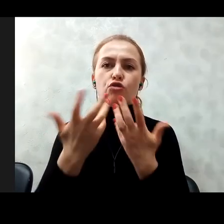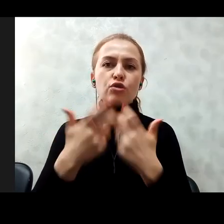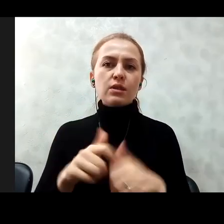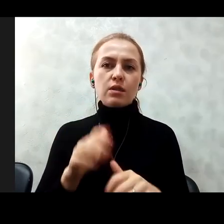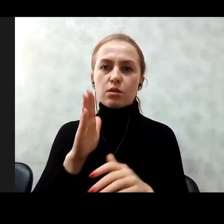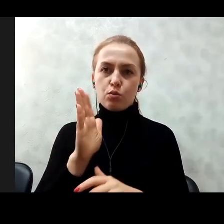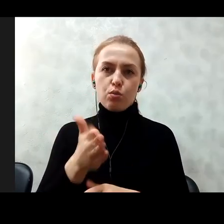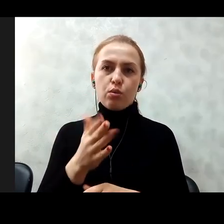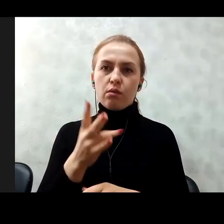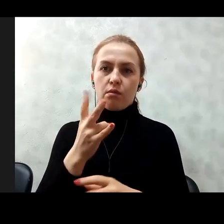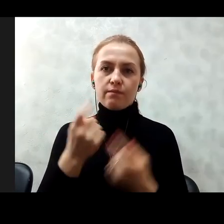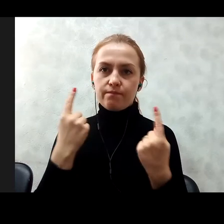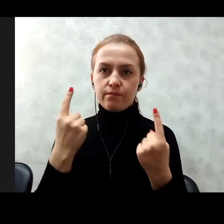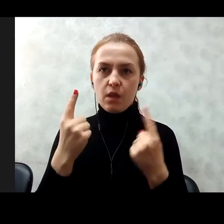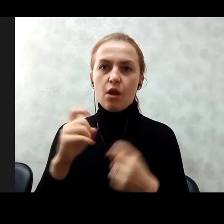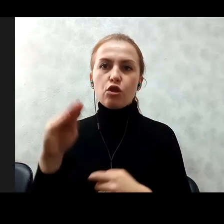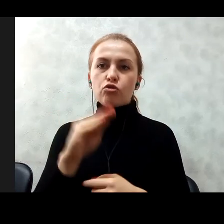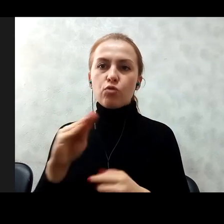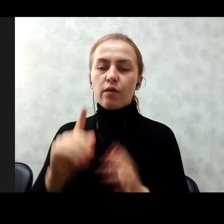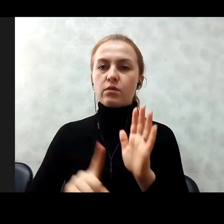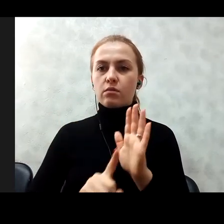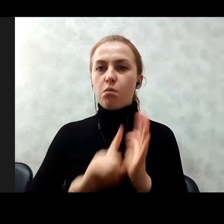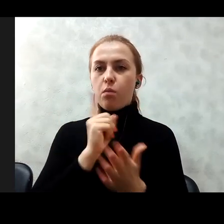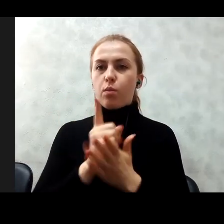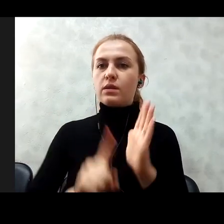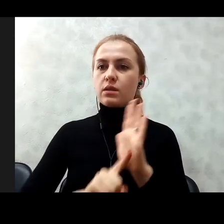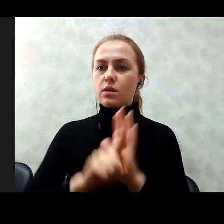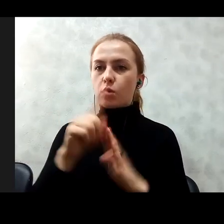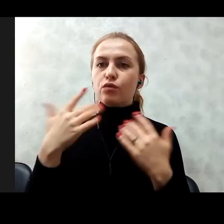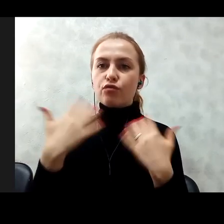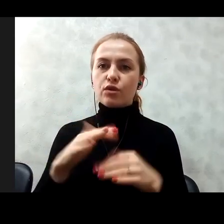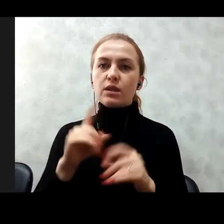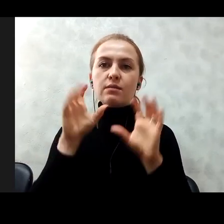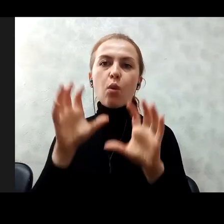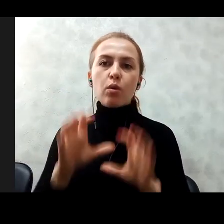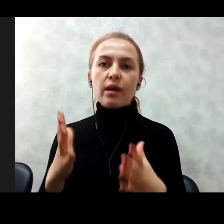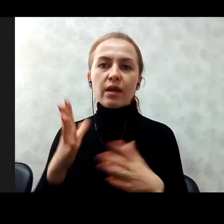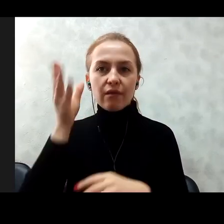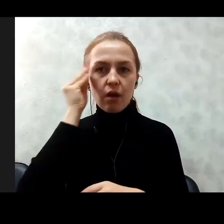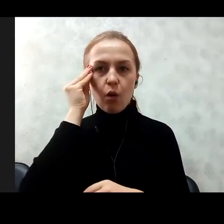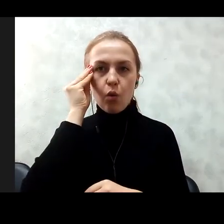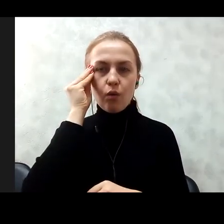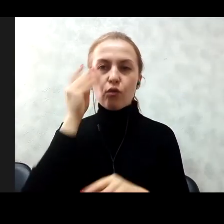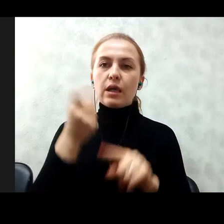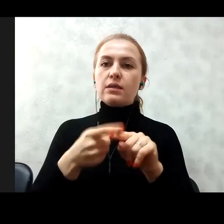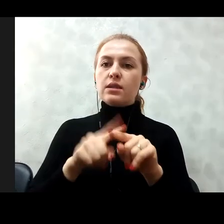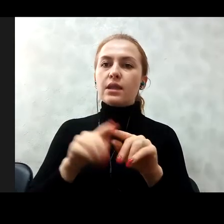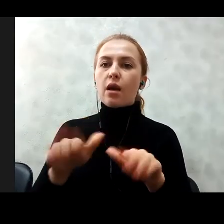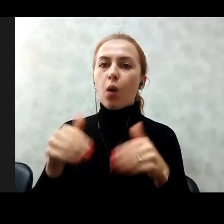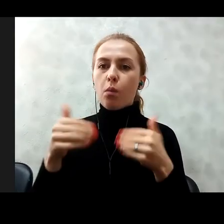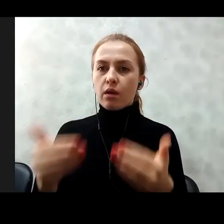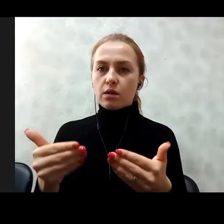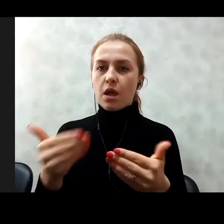advance. So, the campaign, if the elections are to take place in October, then